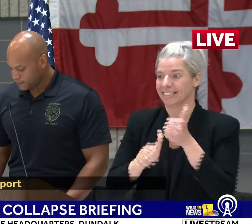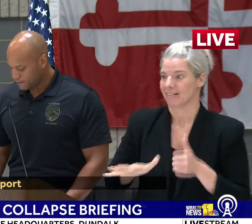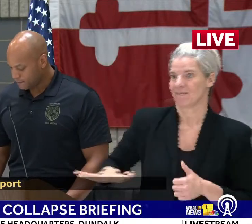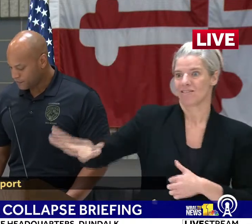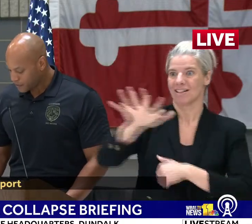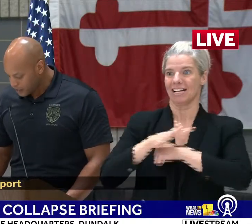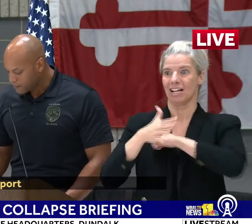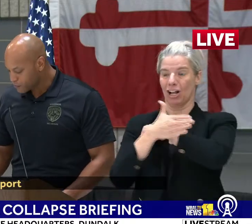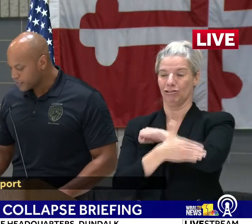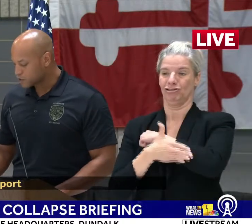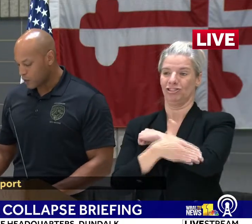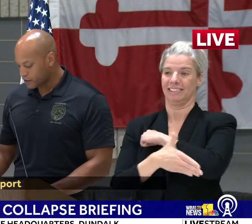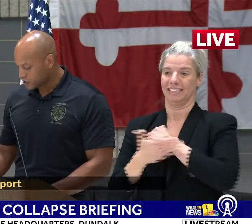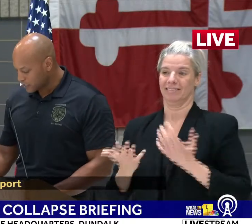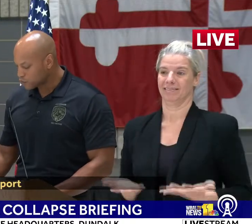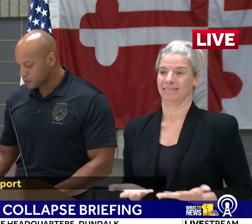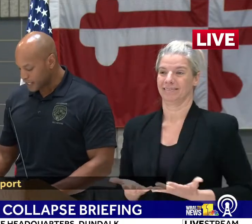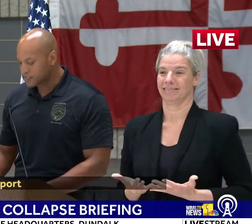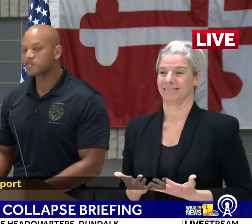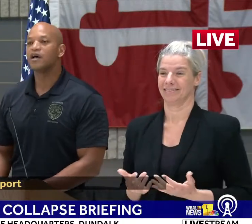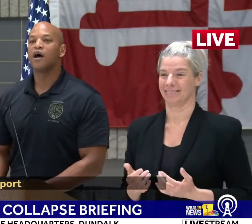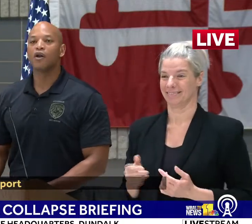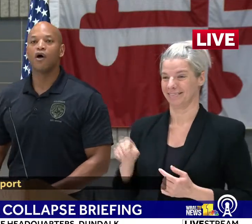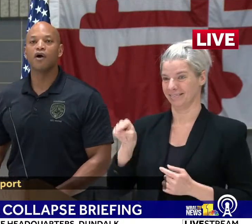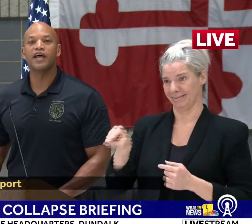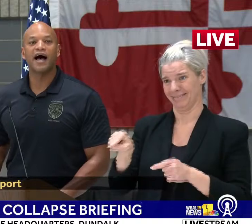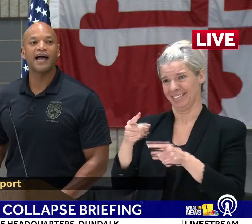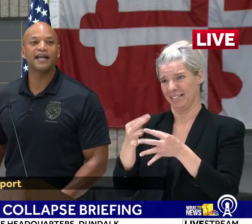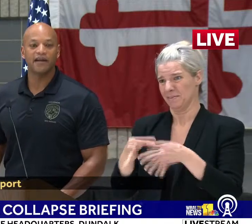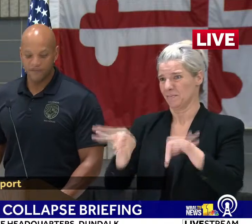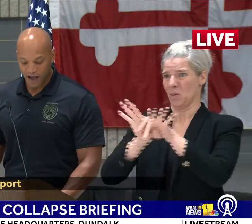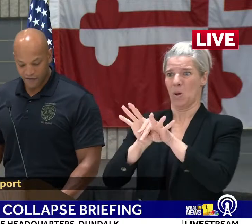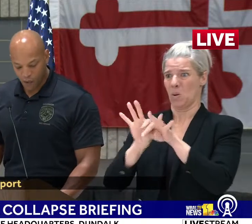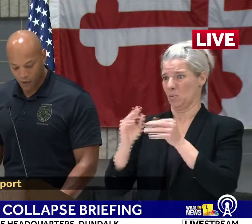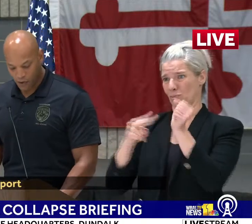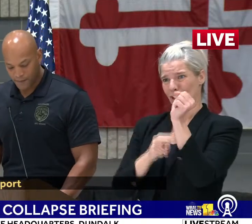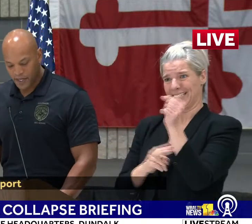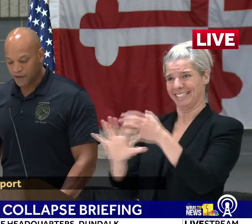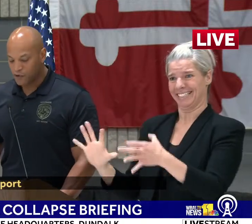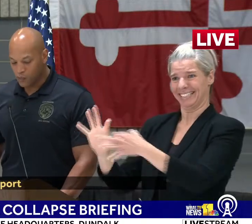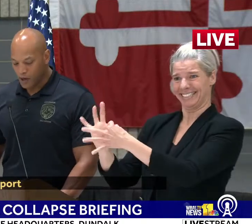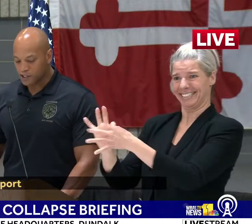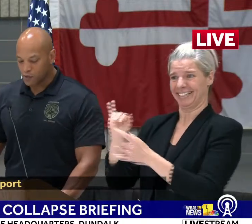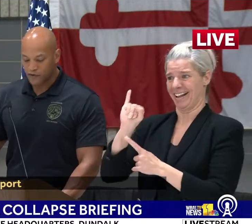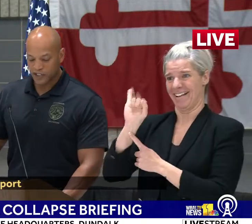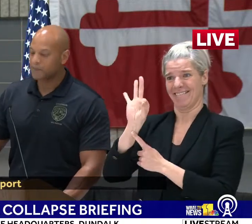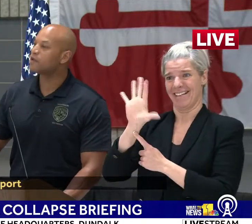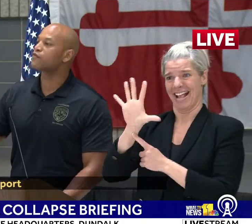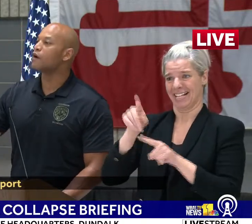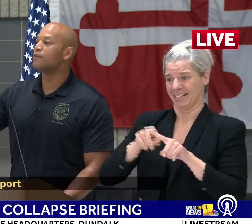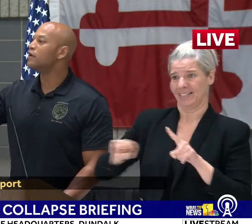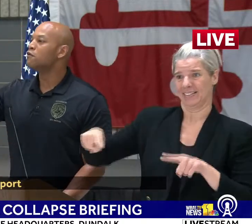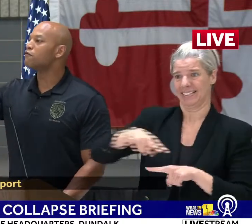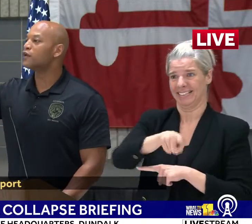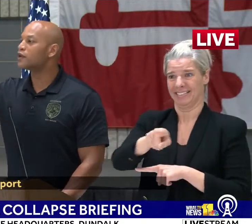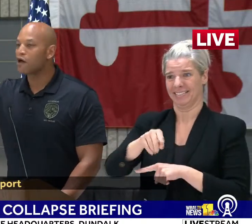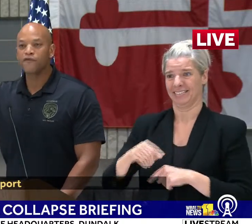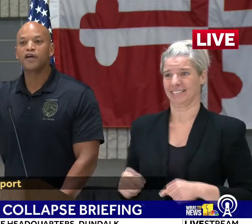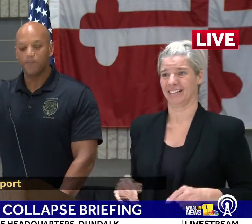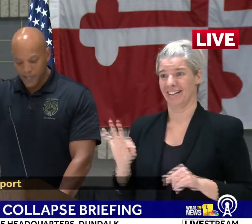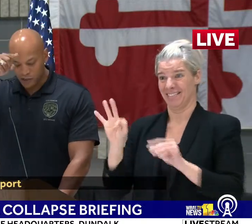country. The Key Bridge is one of the central links along the I-95 corridor. If you want to move a shipment